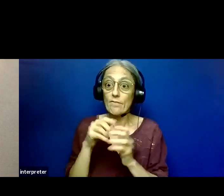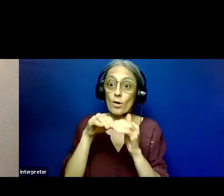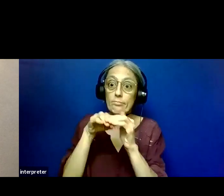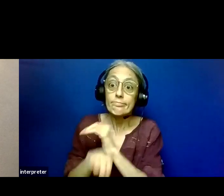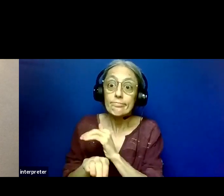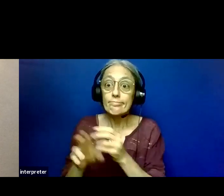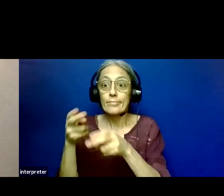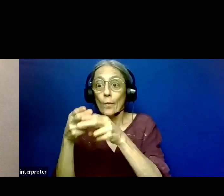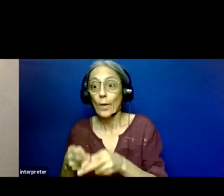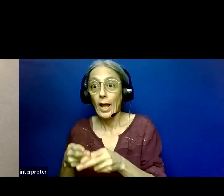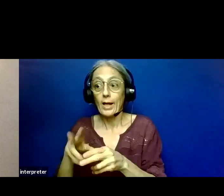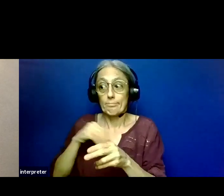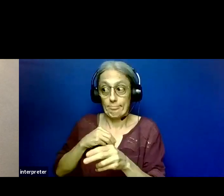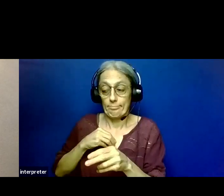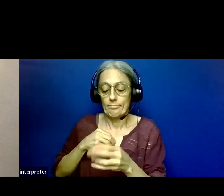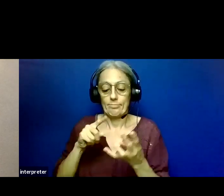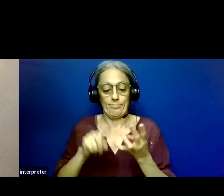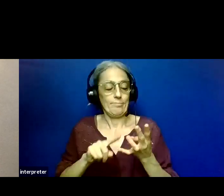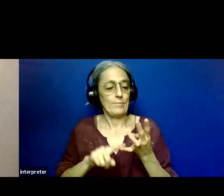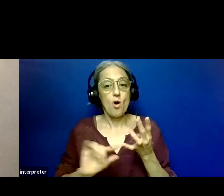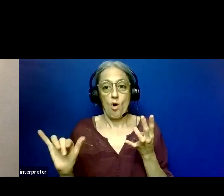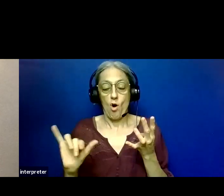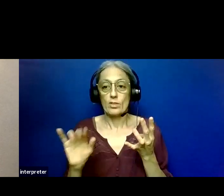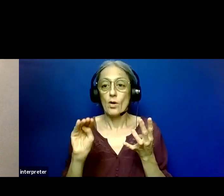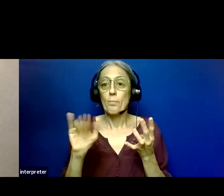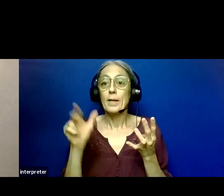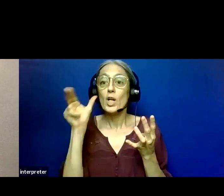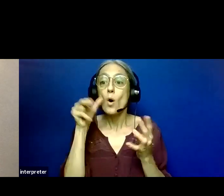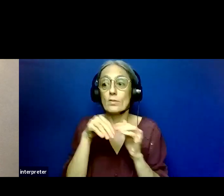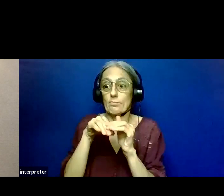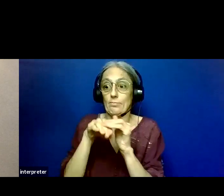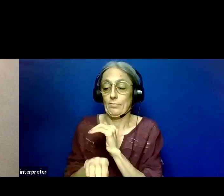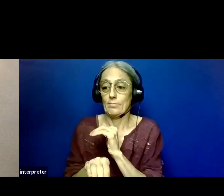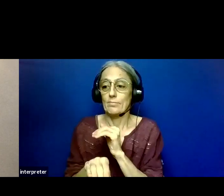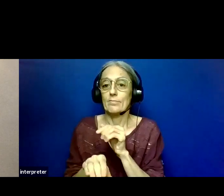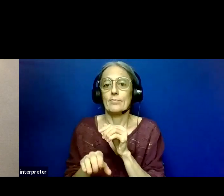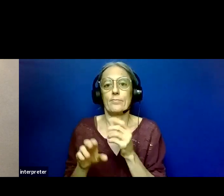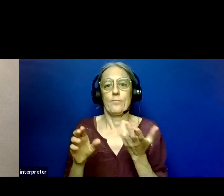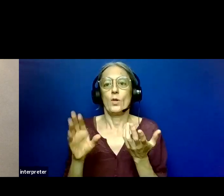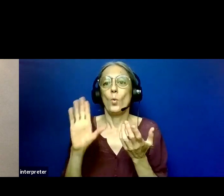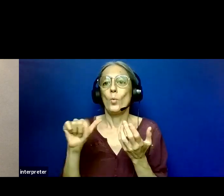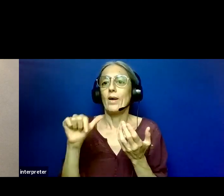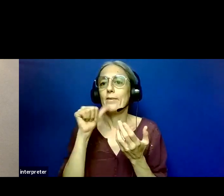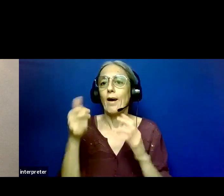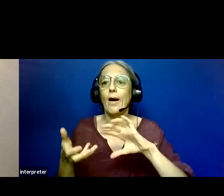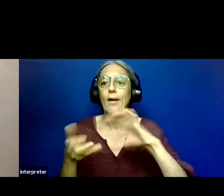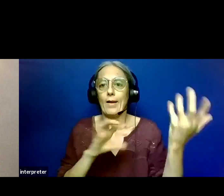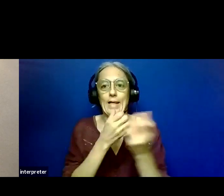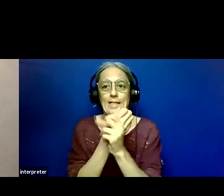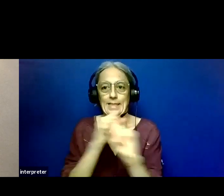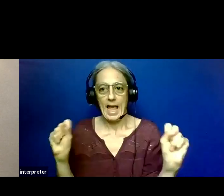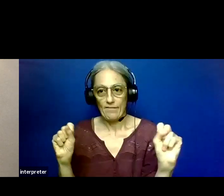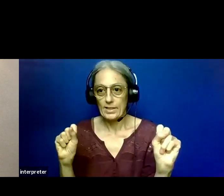miniature horse's presence will not compromise legitimate safety requirements necessary for the safe operation